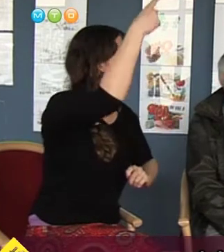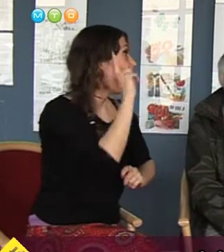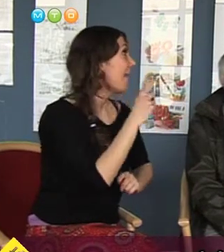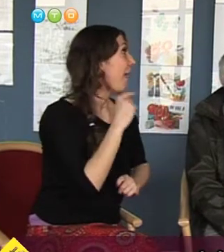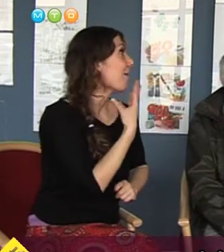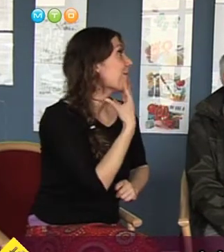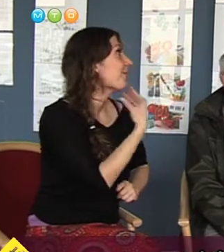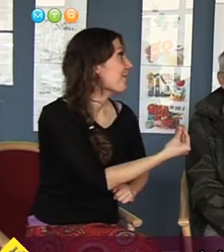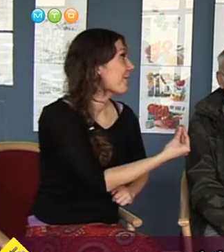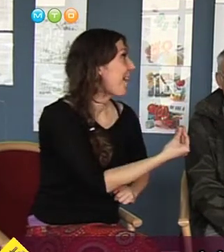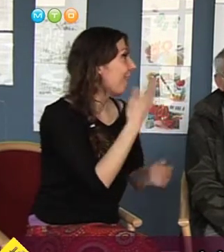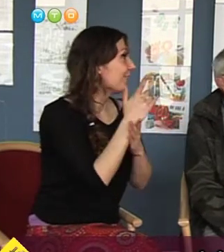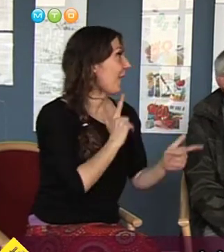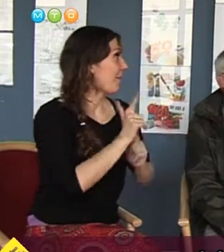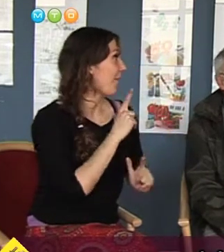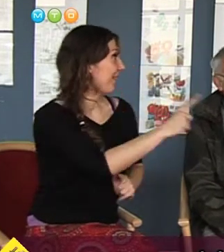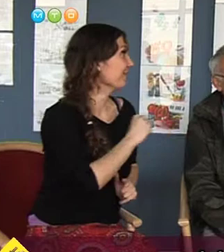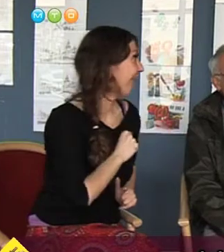And they fall in love.